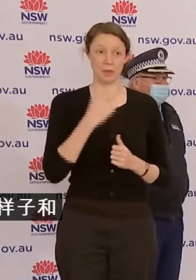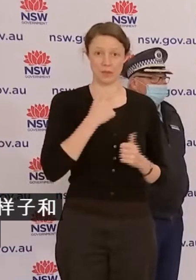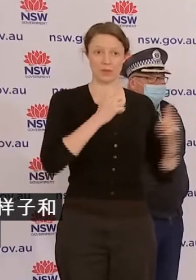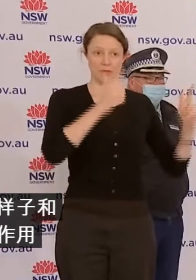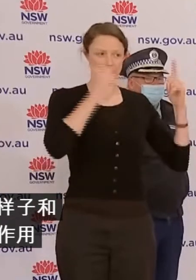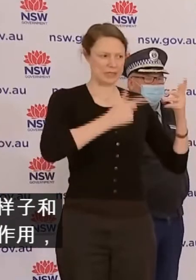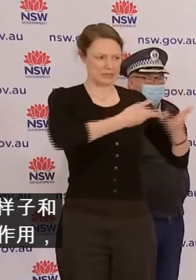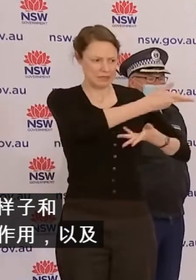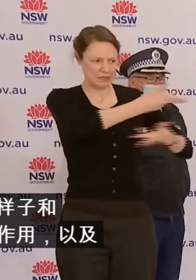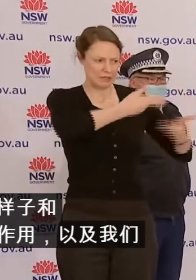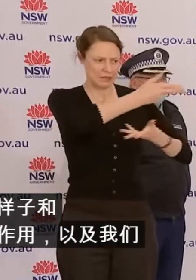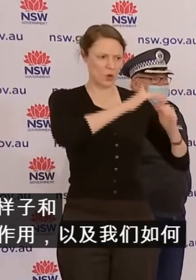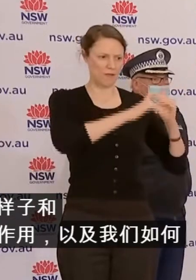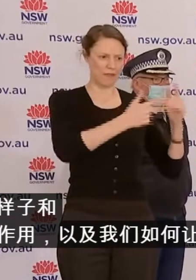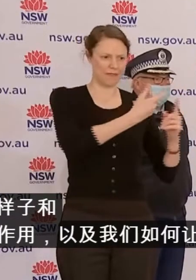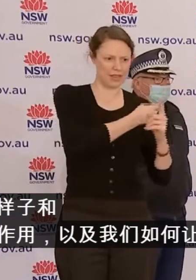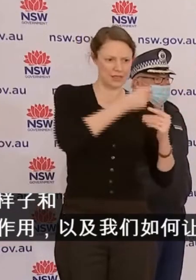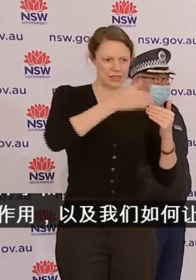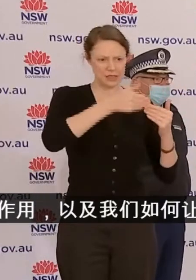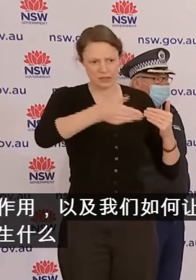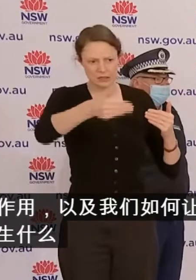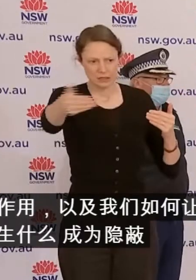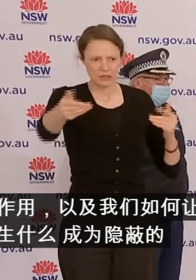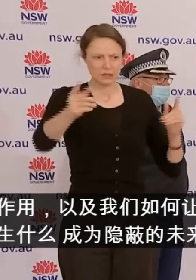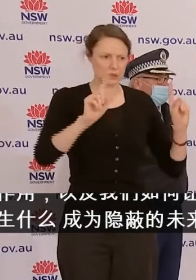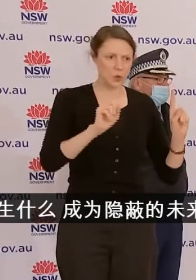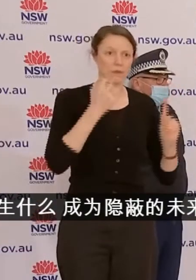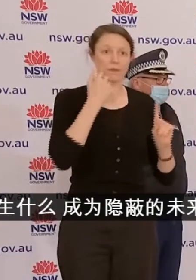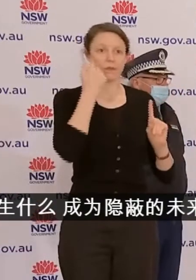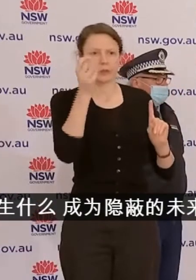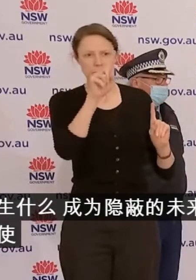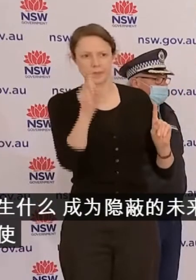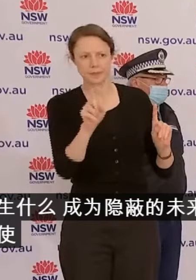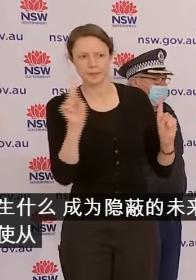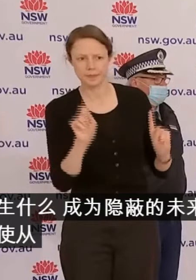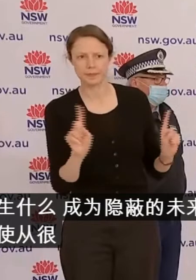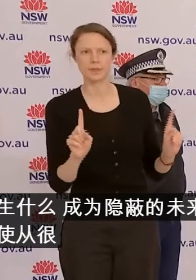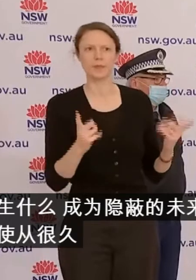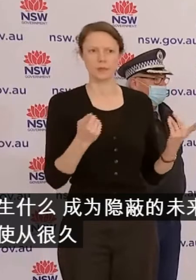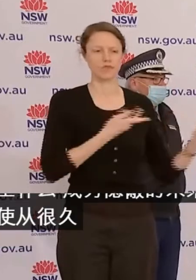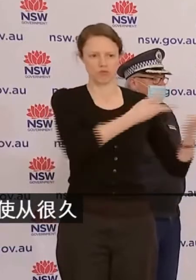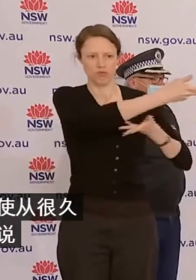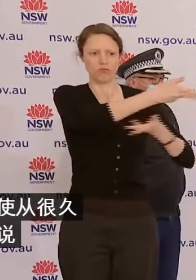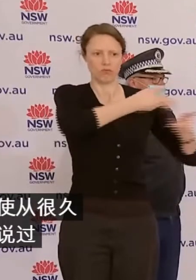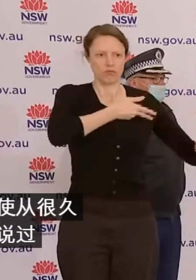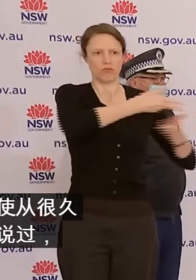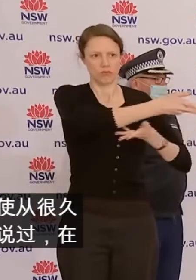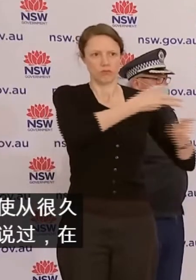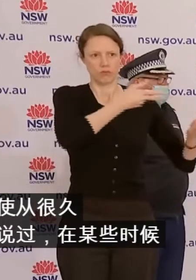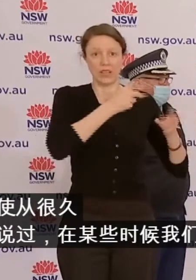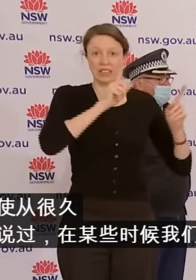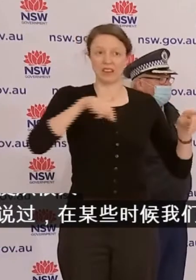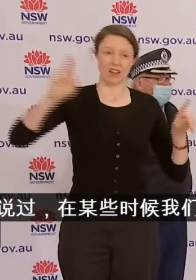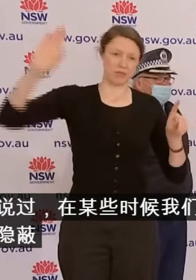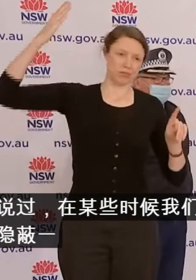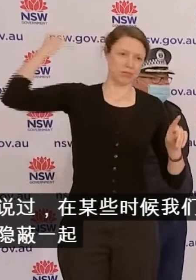of vaccination and how we'll get, what will be the future with COVID. And I think even from a long time ago, we've said at some point